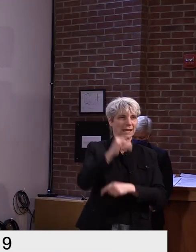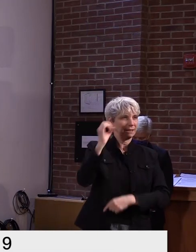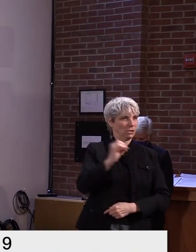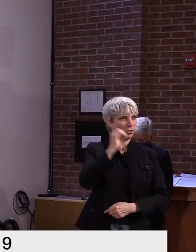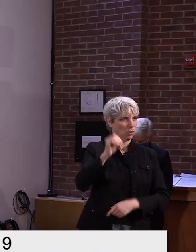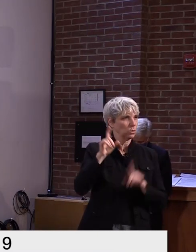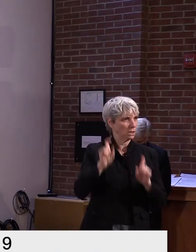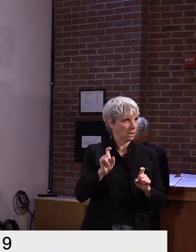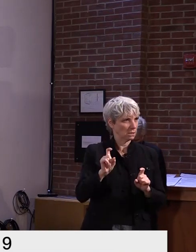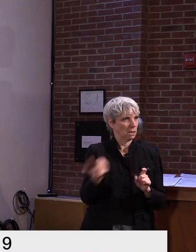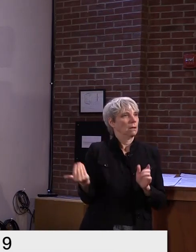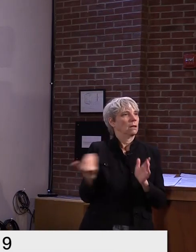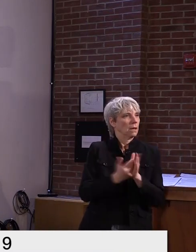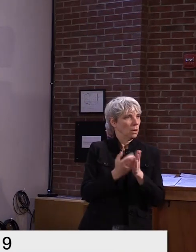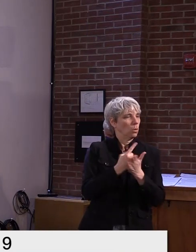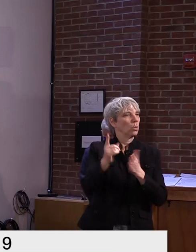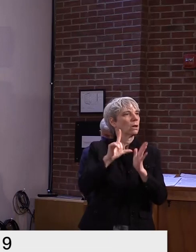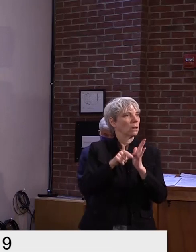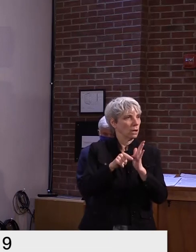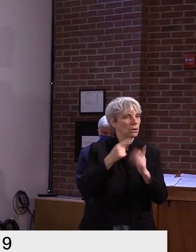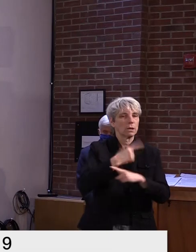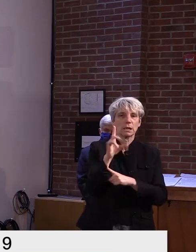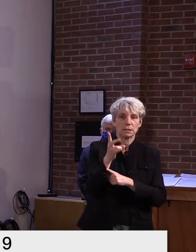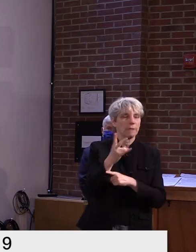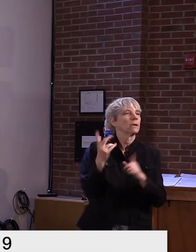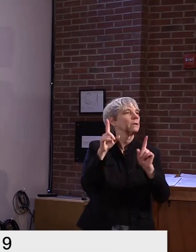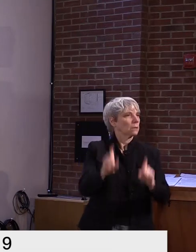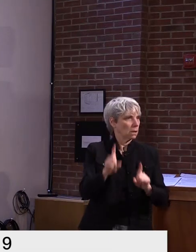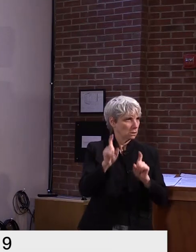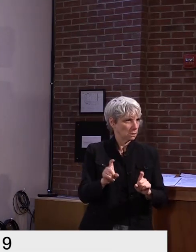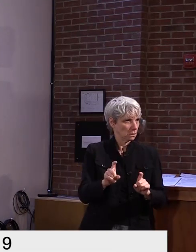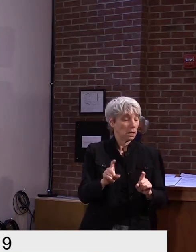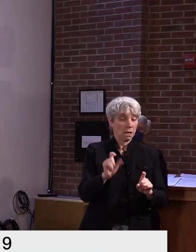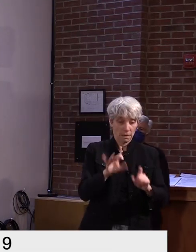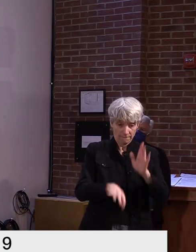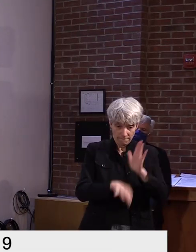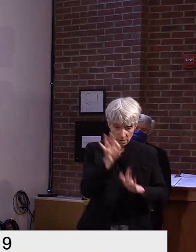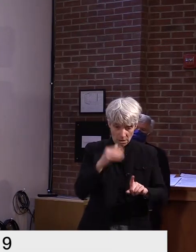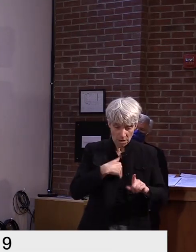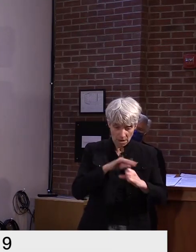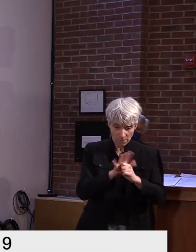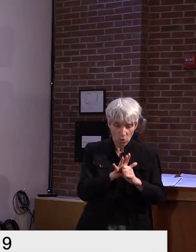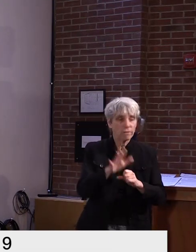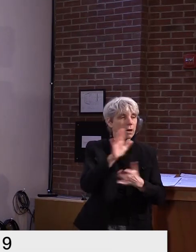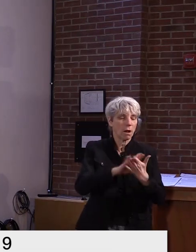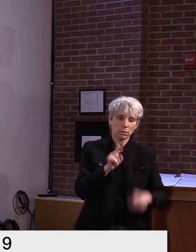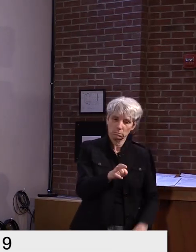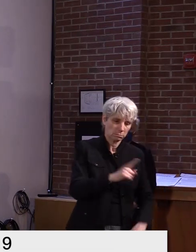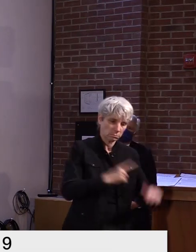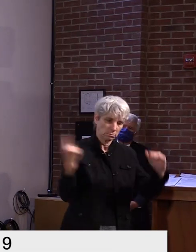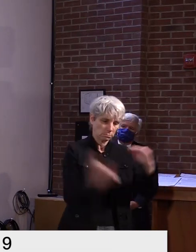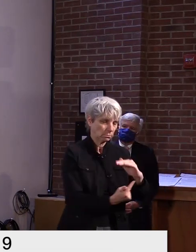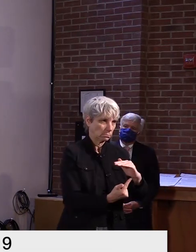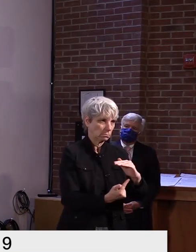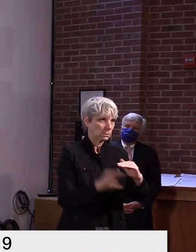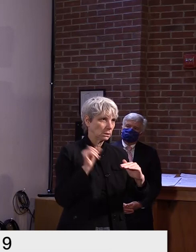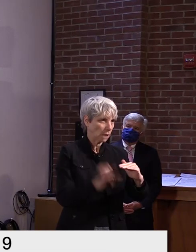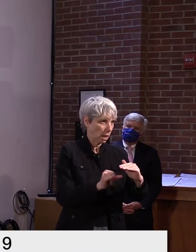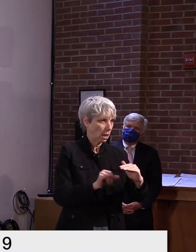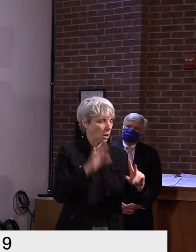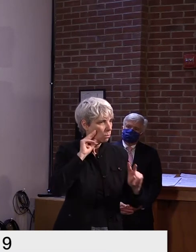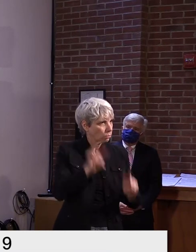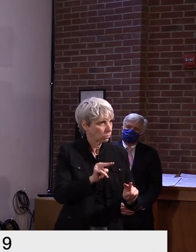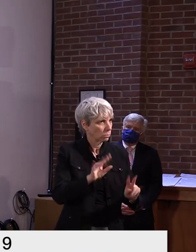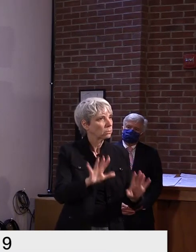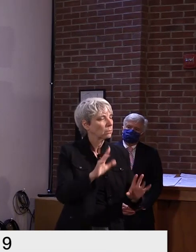acting uniformly, quickly, and appropriately when there are any positive test results. You've already heard about some of